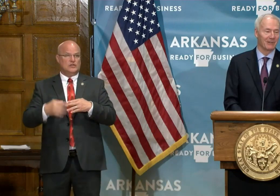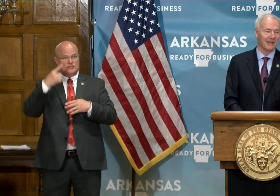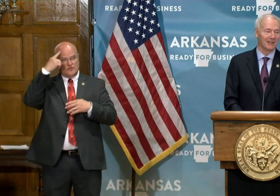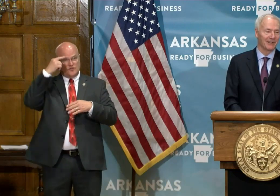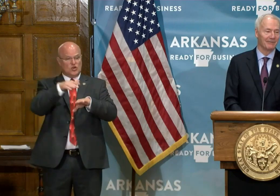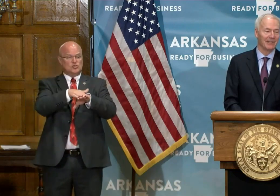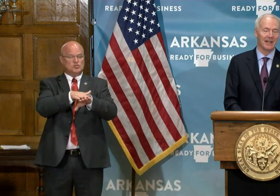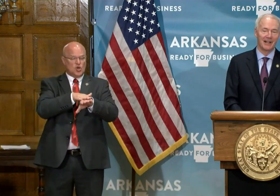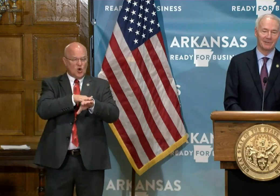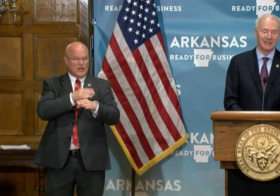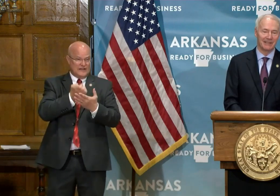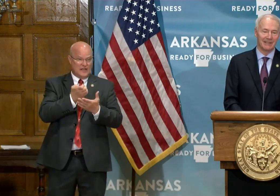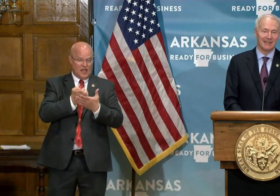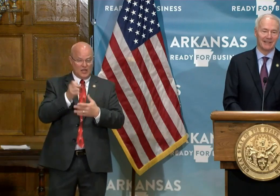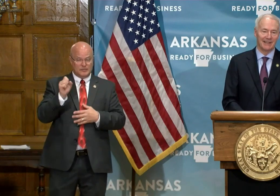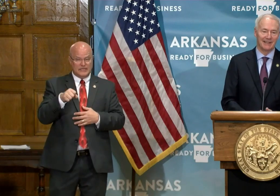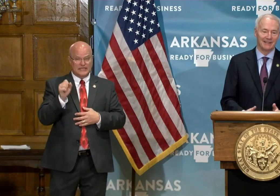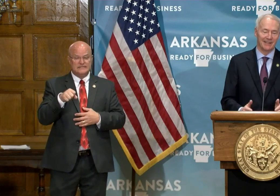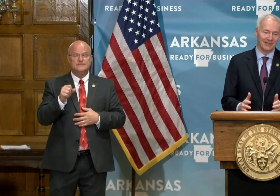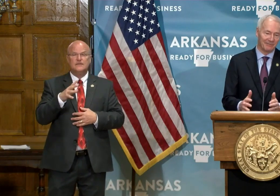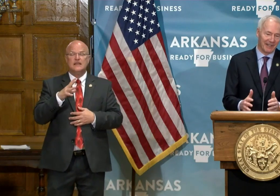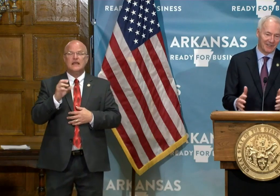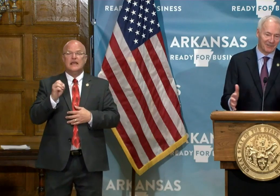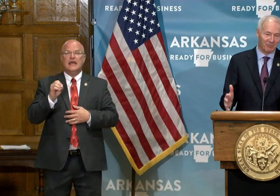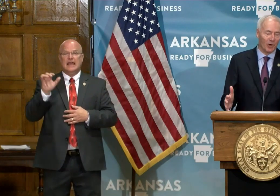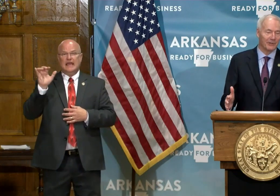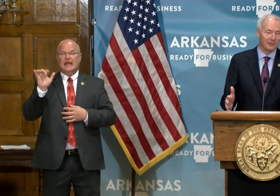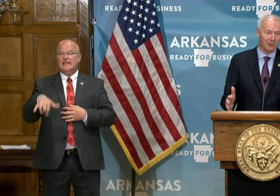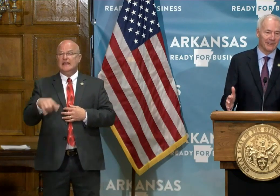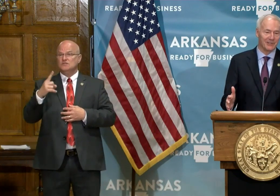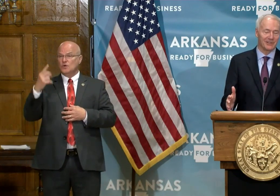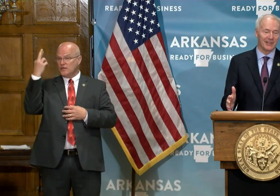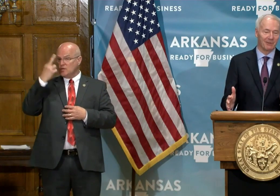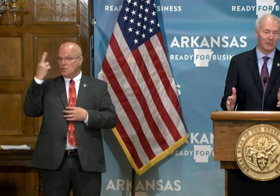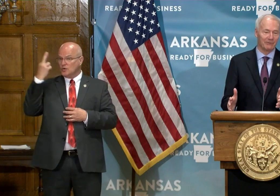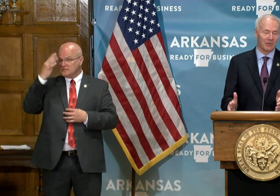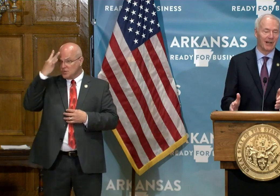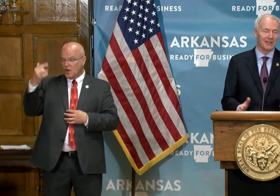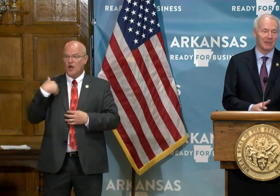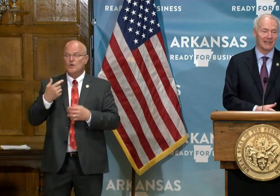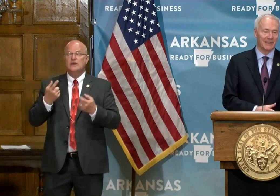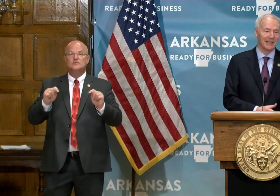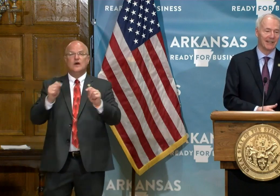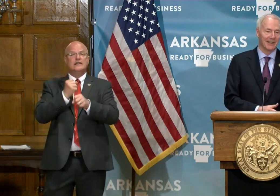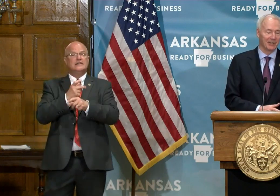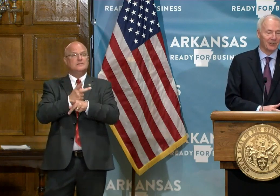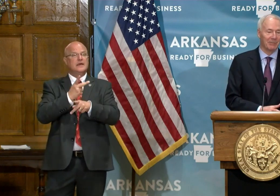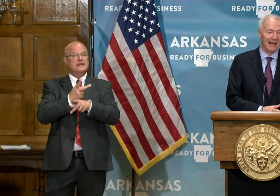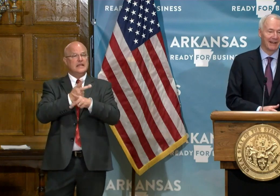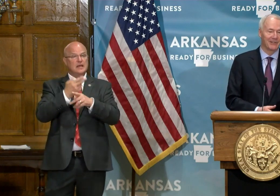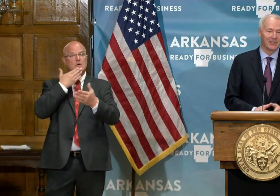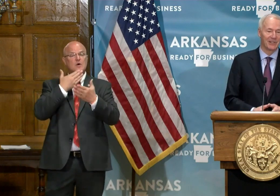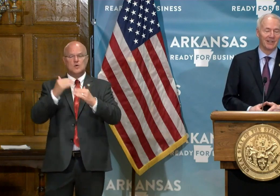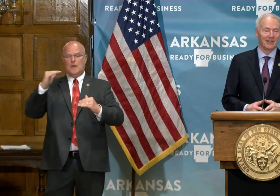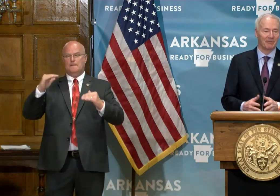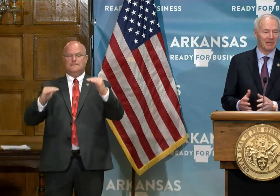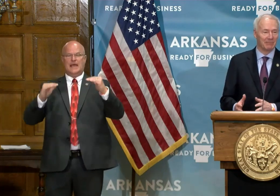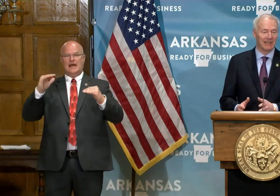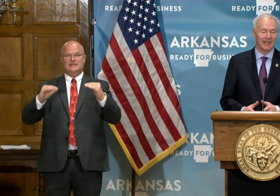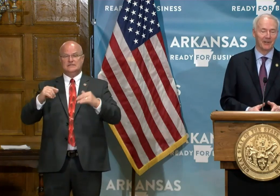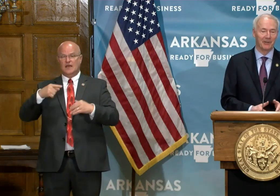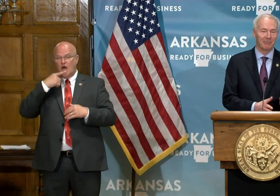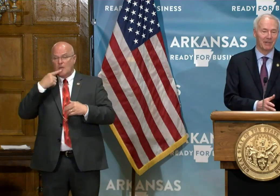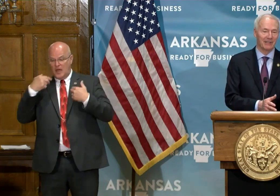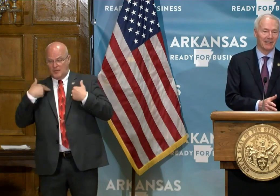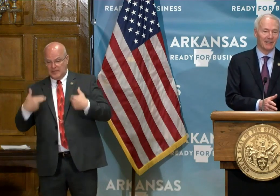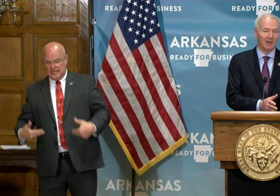a slowdown of the economy. And that's one of the reasons that we've tried to maintain a good balance of